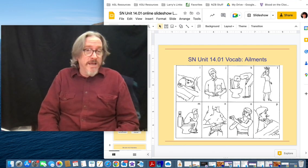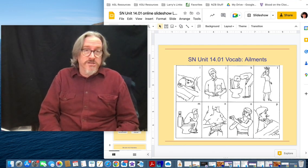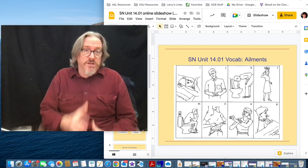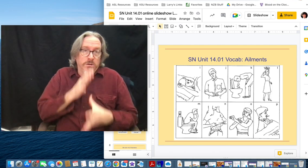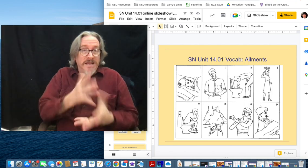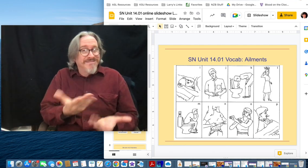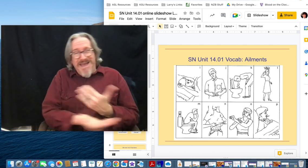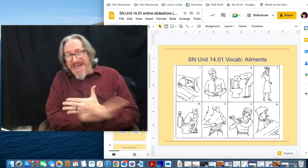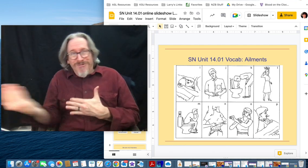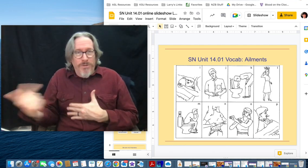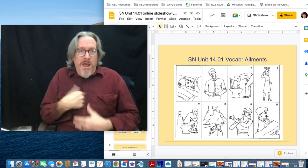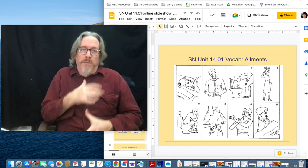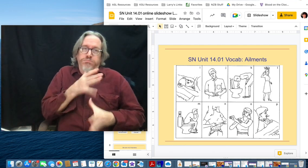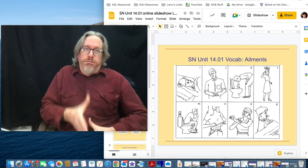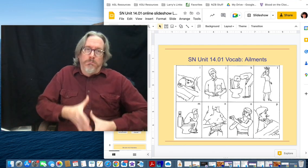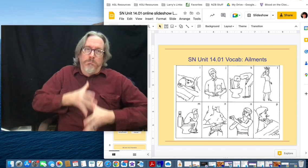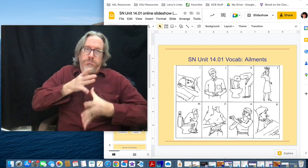You can just go.